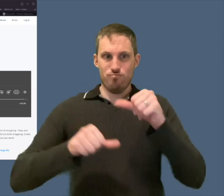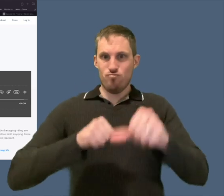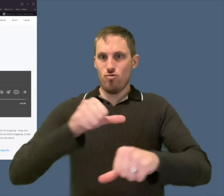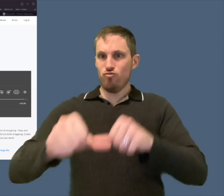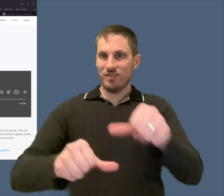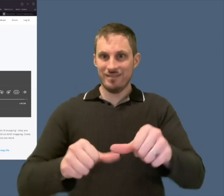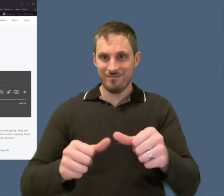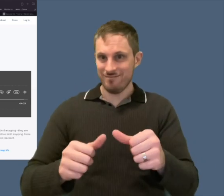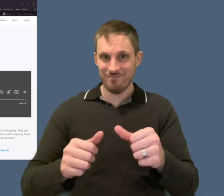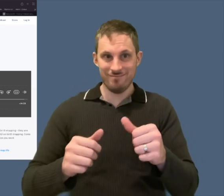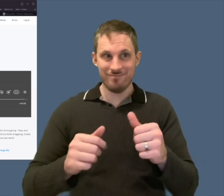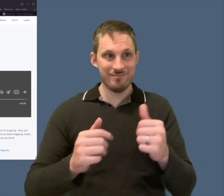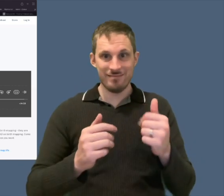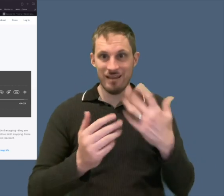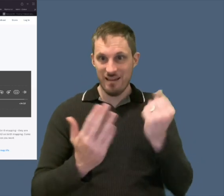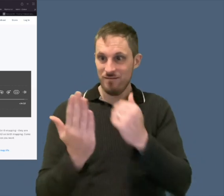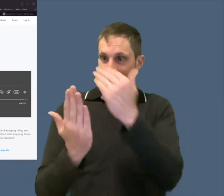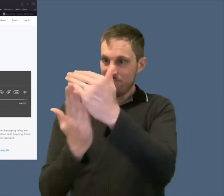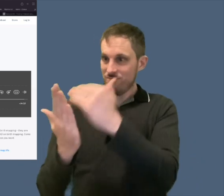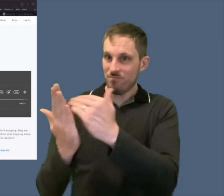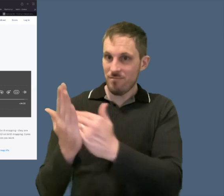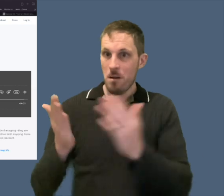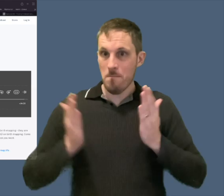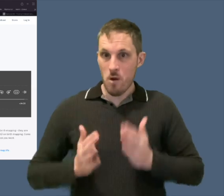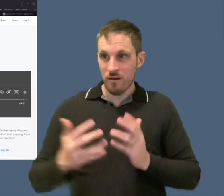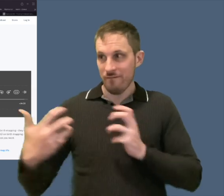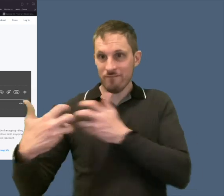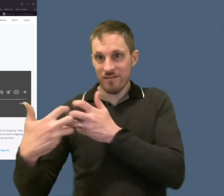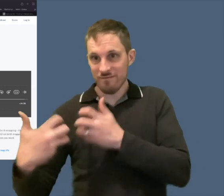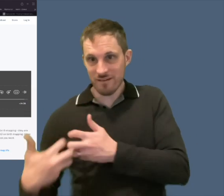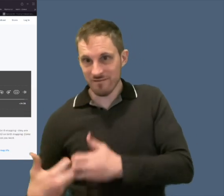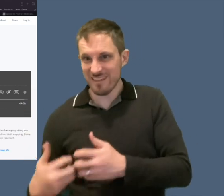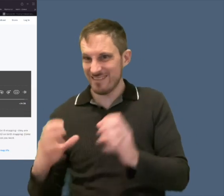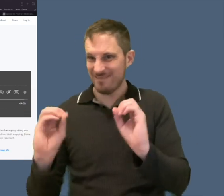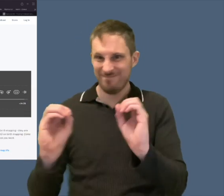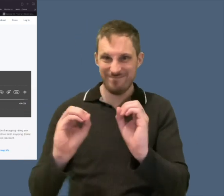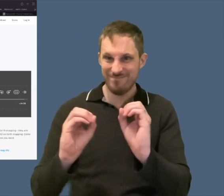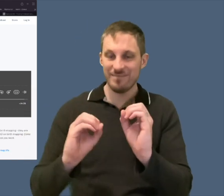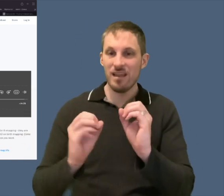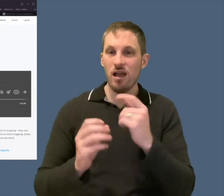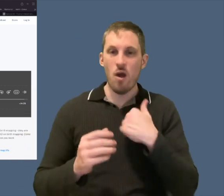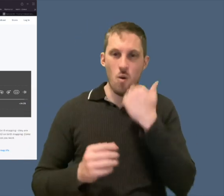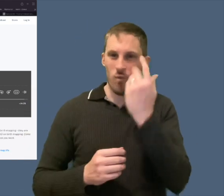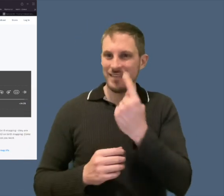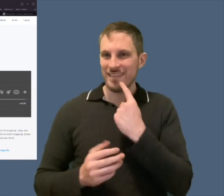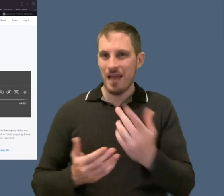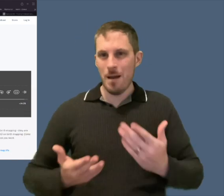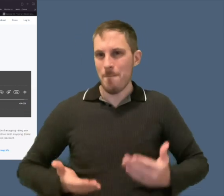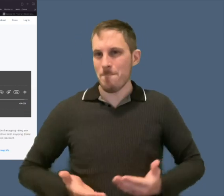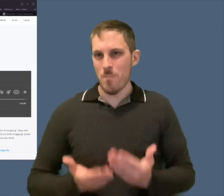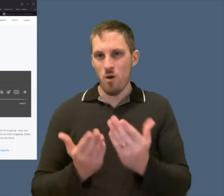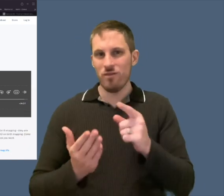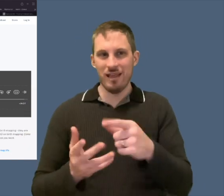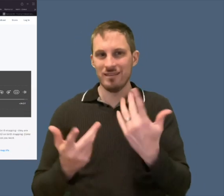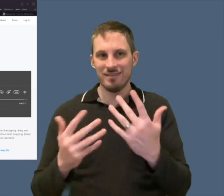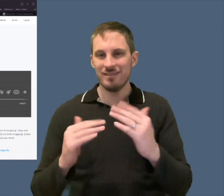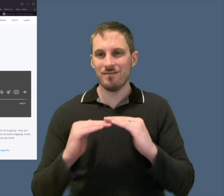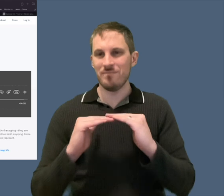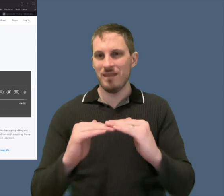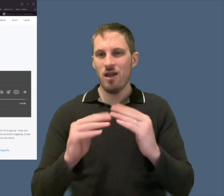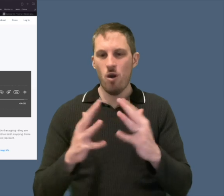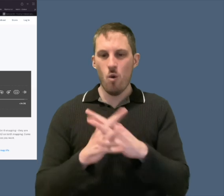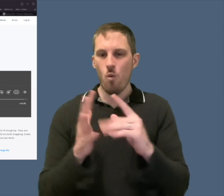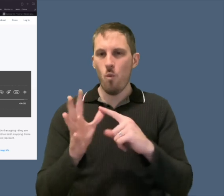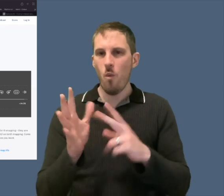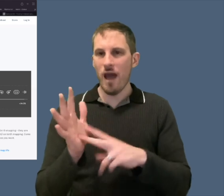the transformation and the process that you've got to go on. And I like to talk about it as birth is this wave that you've got to ride, and